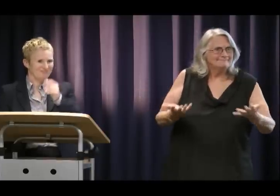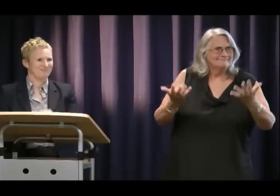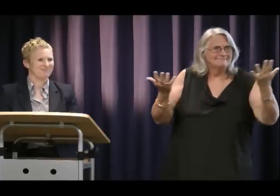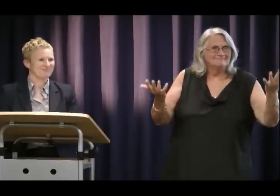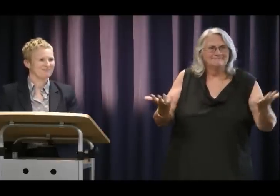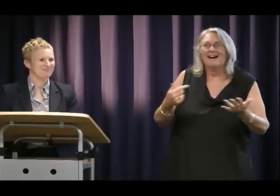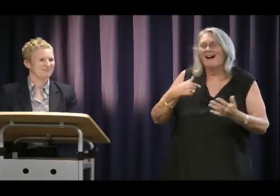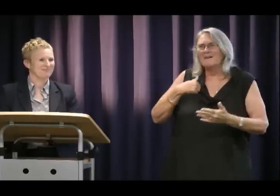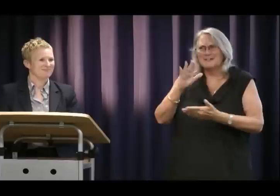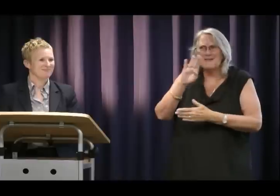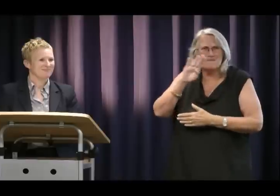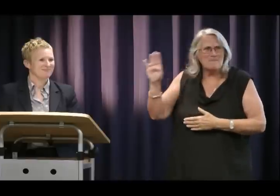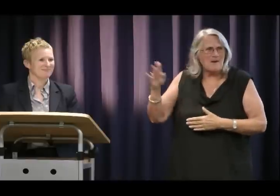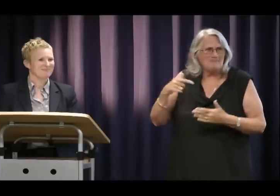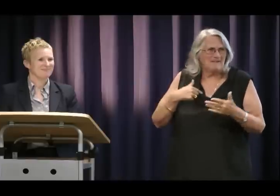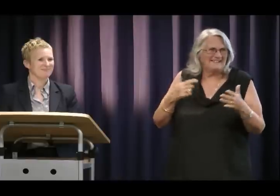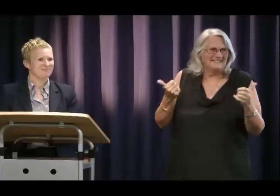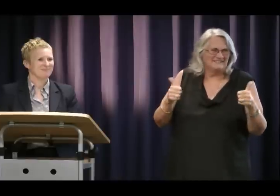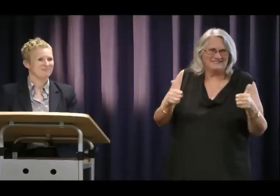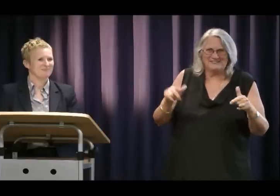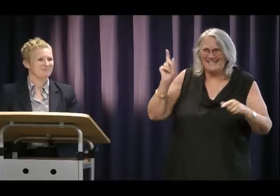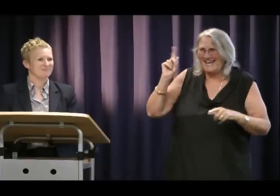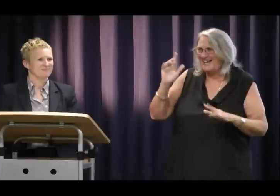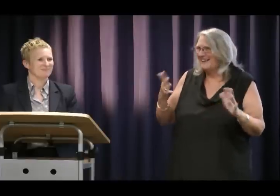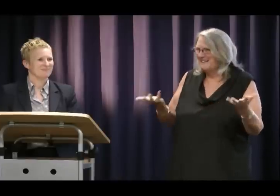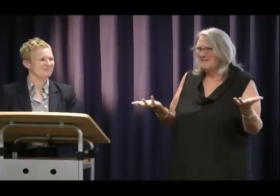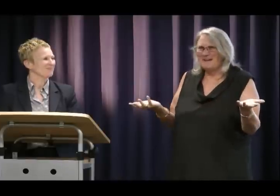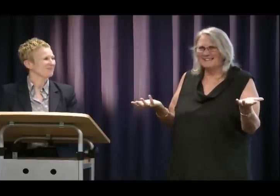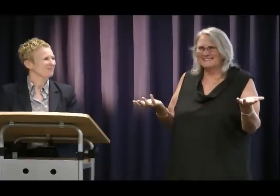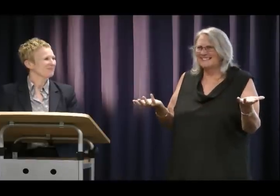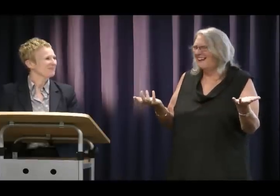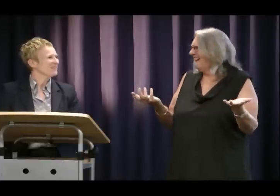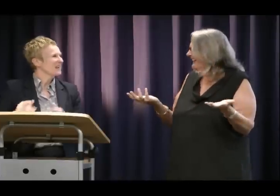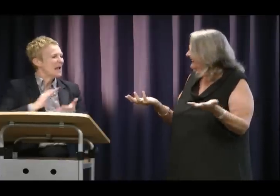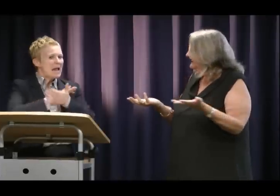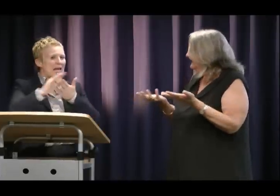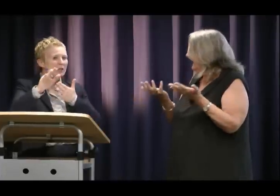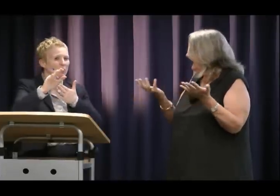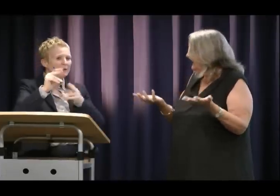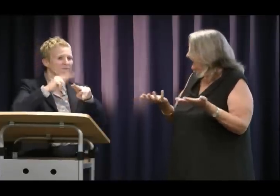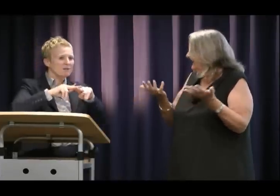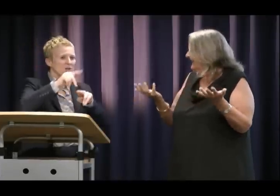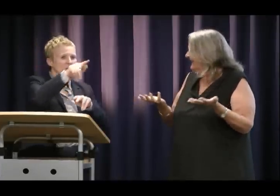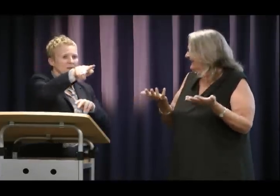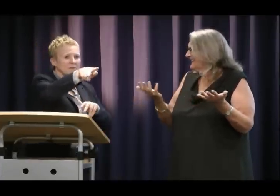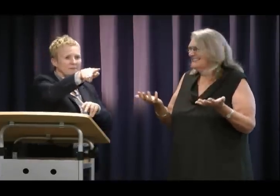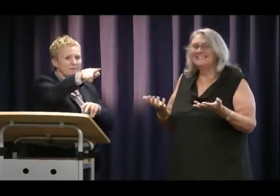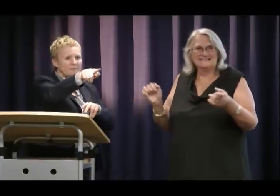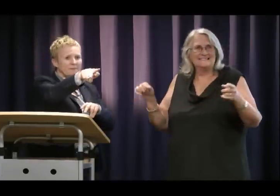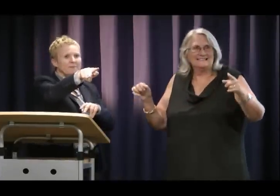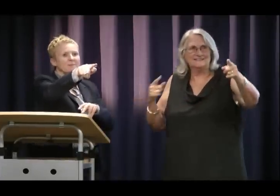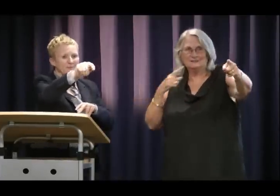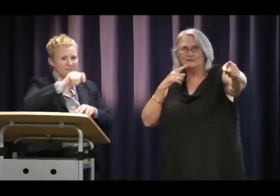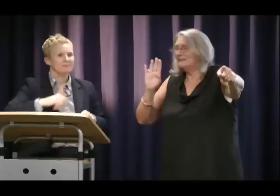So, where are the board members? Yeah, I know I was on the board, Matt, but I'm no longer on the board.